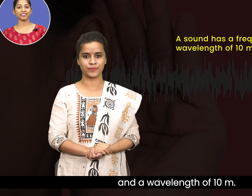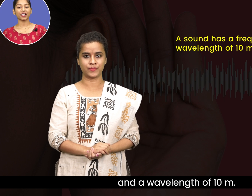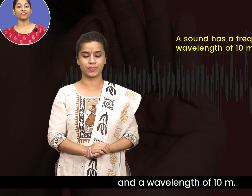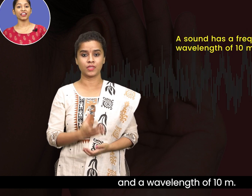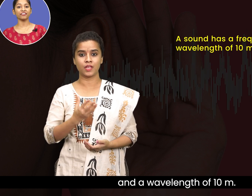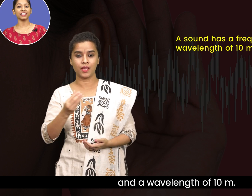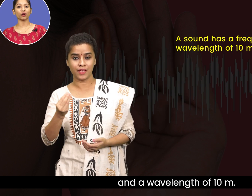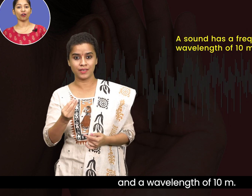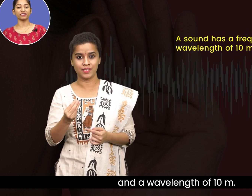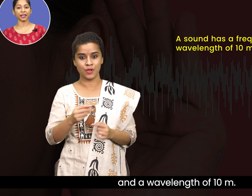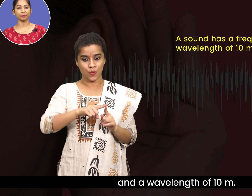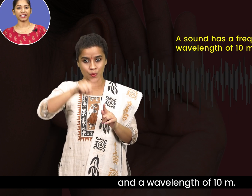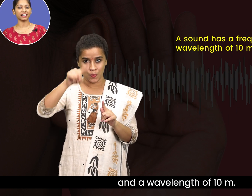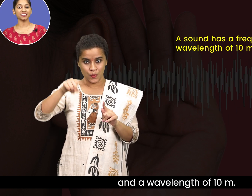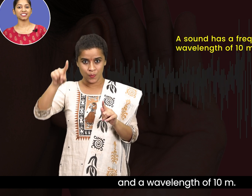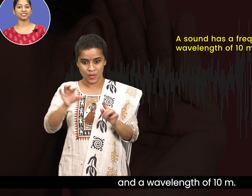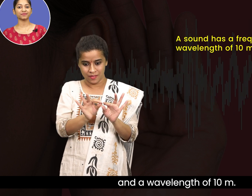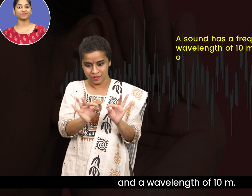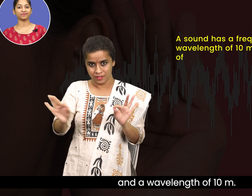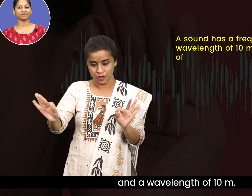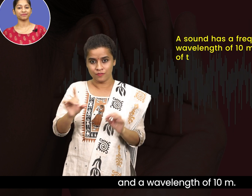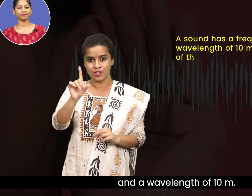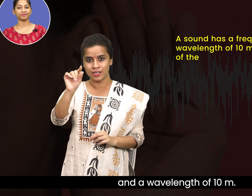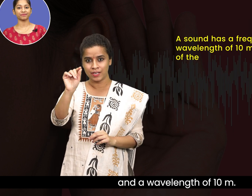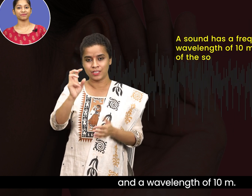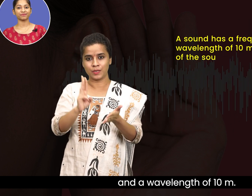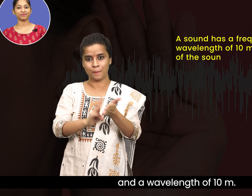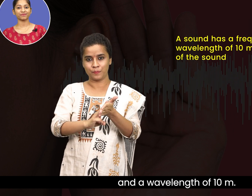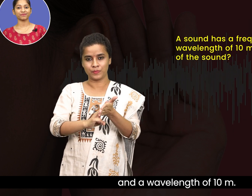and a wavelength of 10 meters.